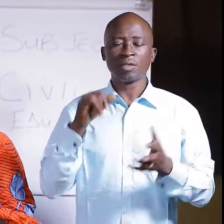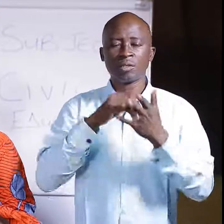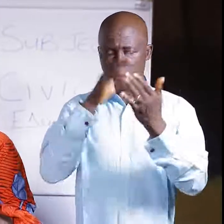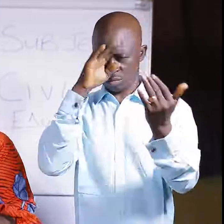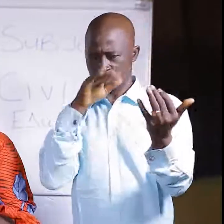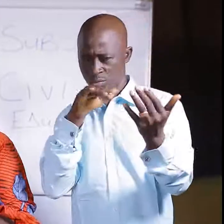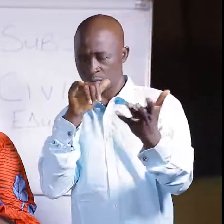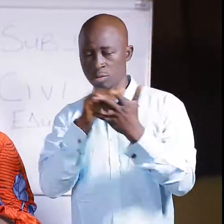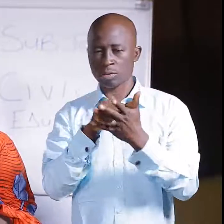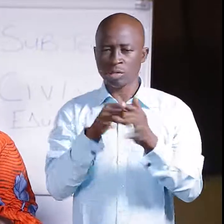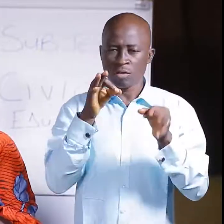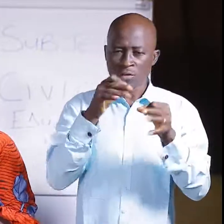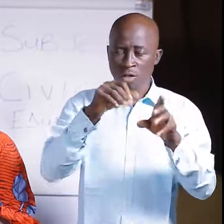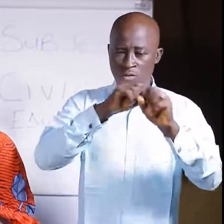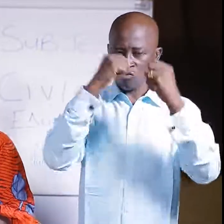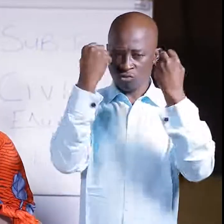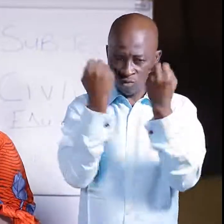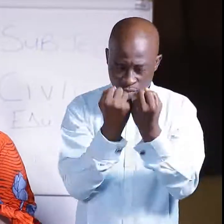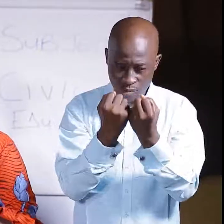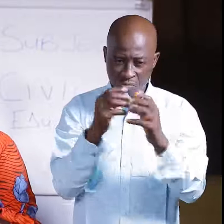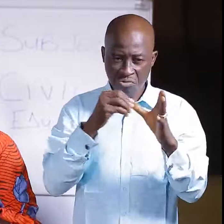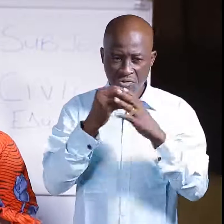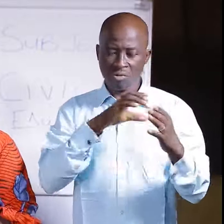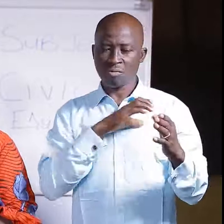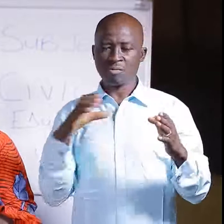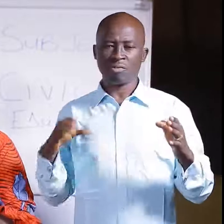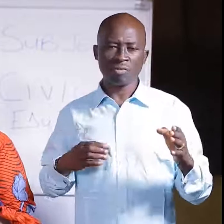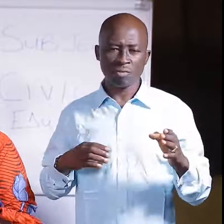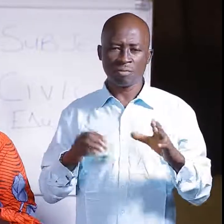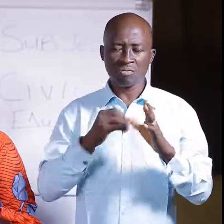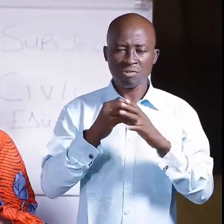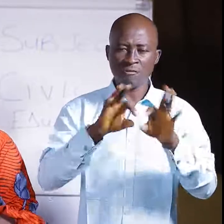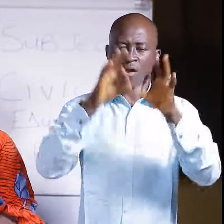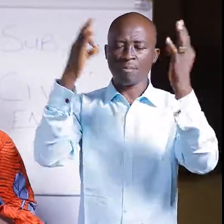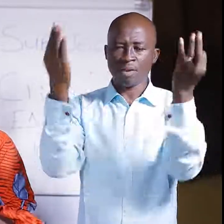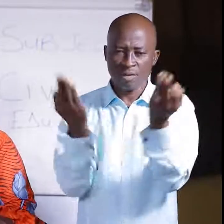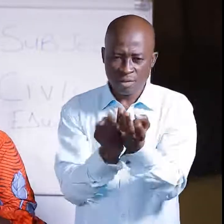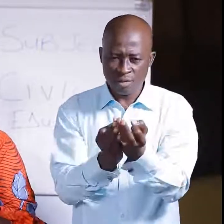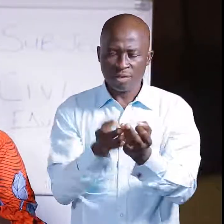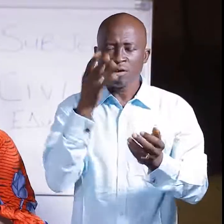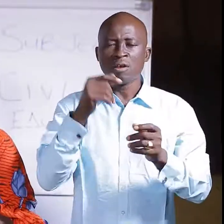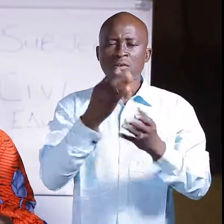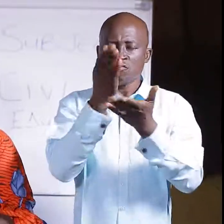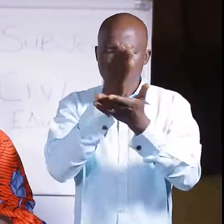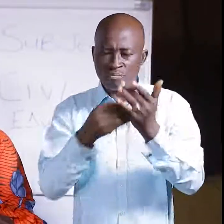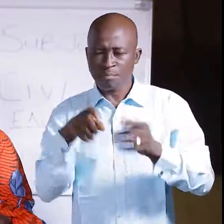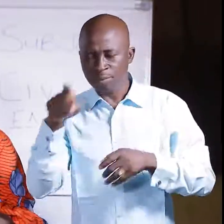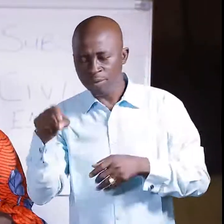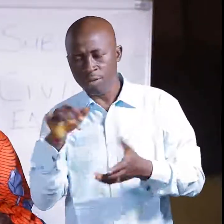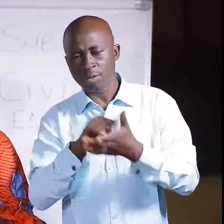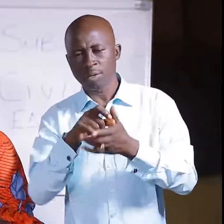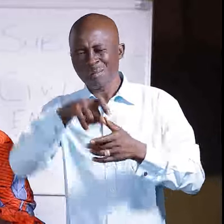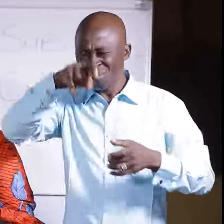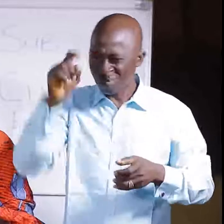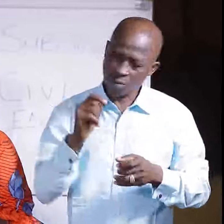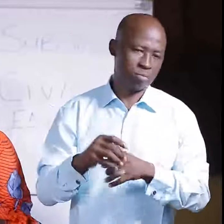that if you are in a society or you are in a community or in a family, there are certain needs, your needs that should